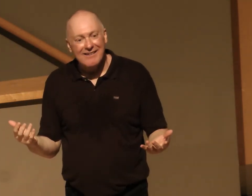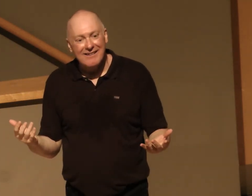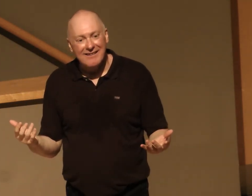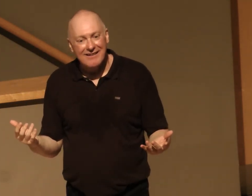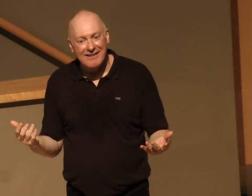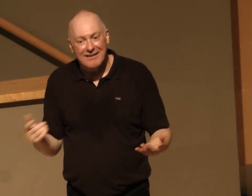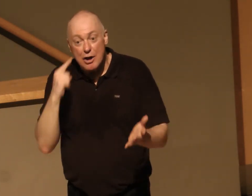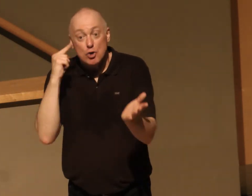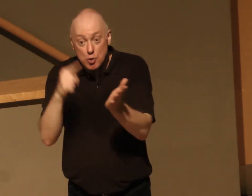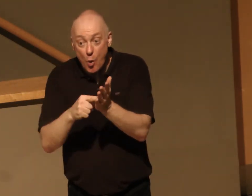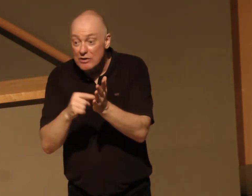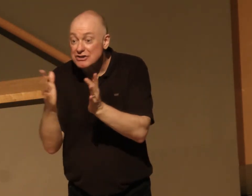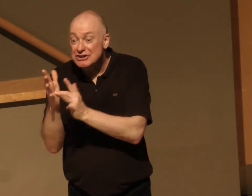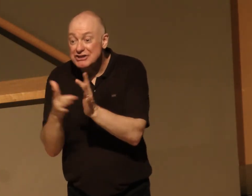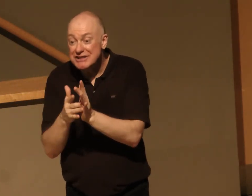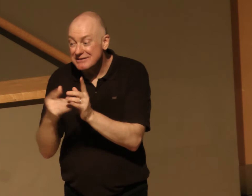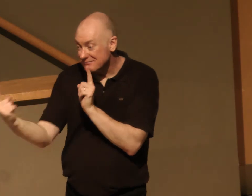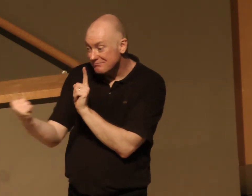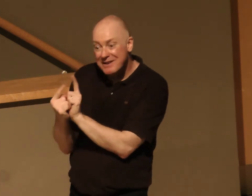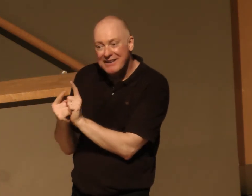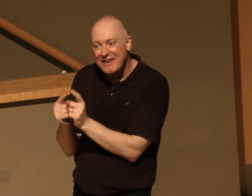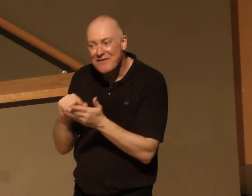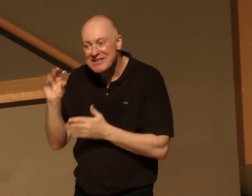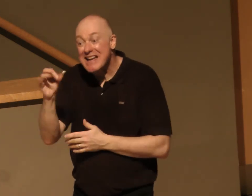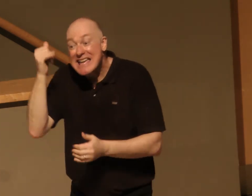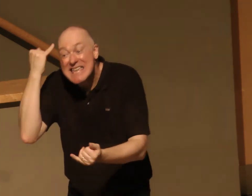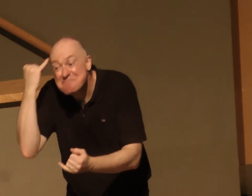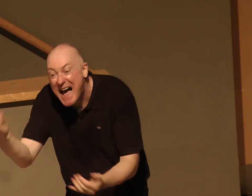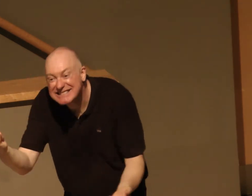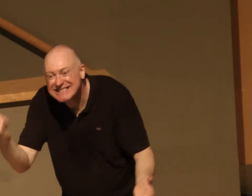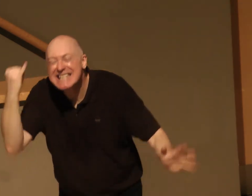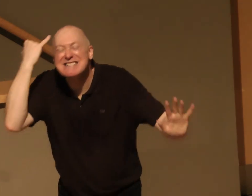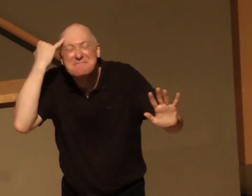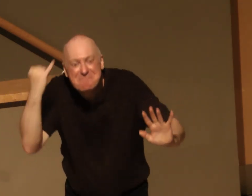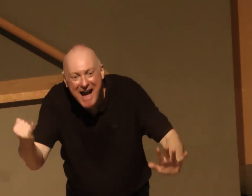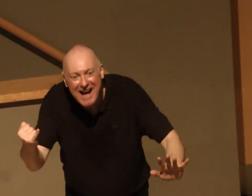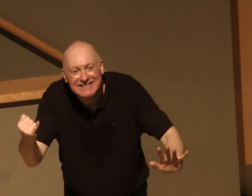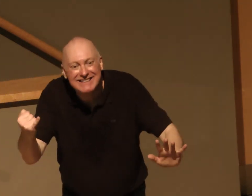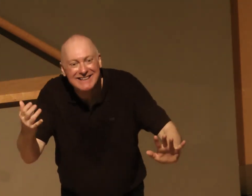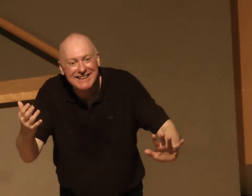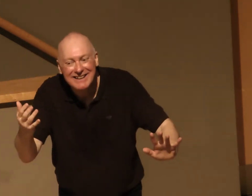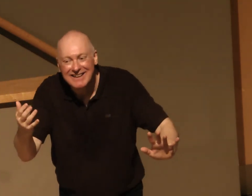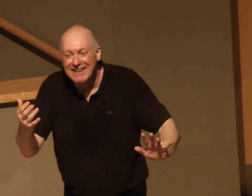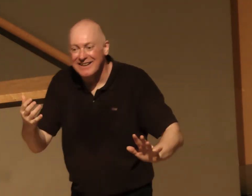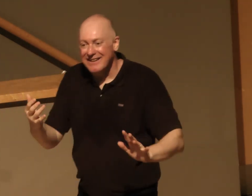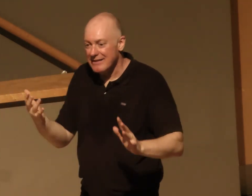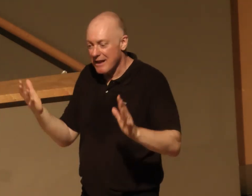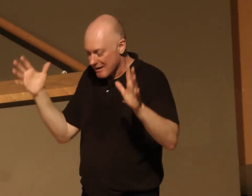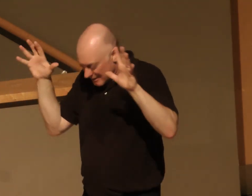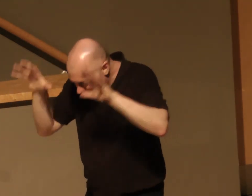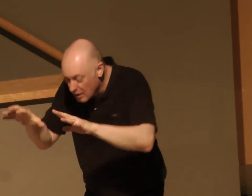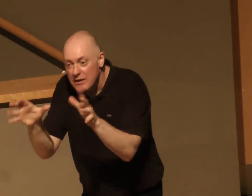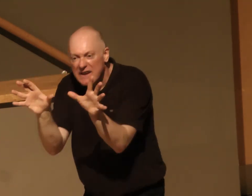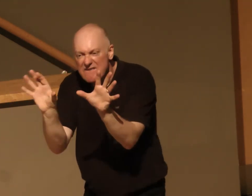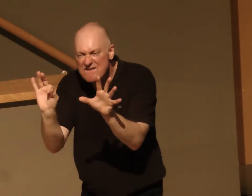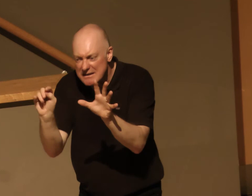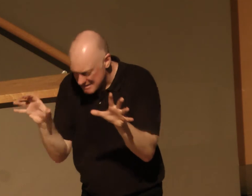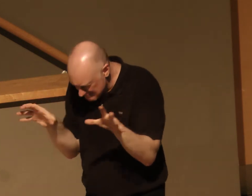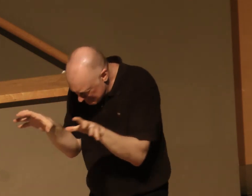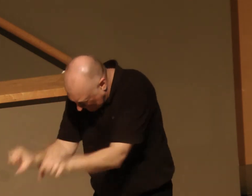notice that Jesus reads them in verse 9 imagine that moment for a second the bible tells us that they fall down to the hold of his feet that had been nailed